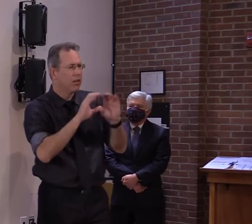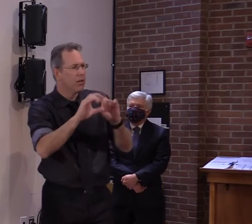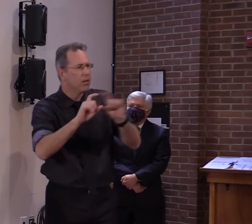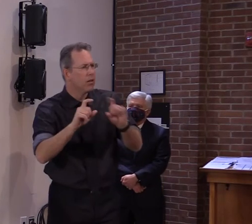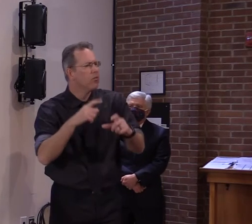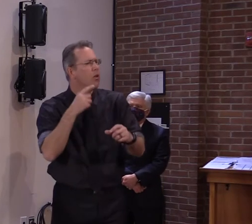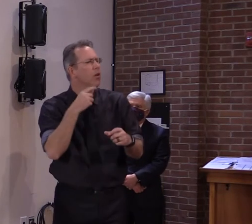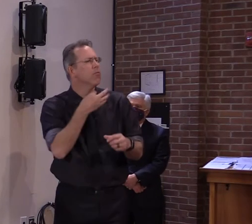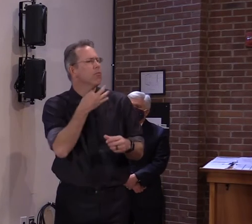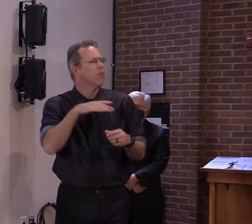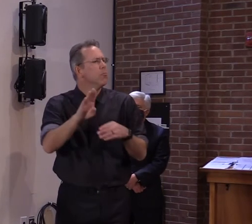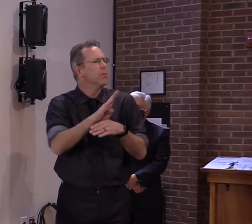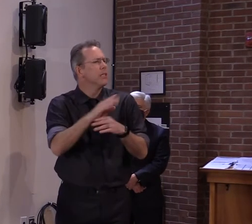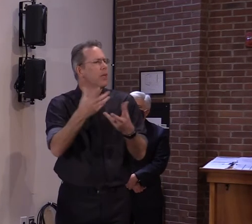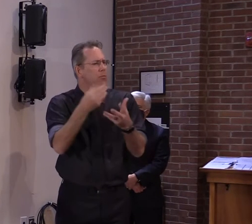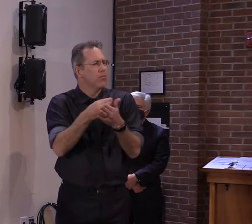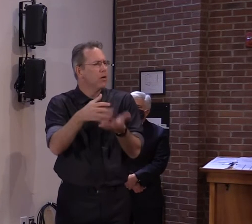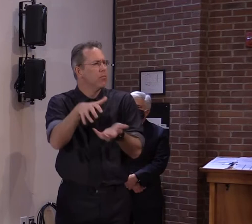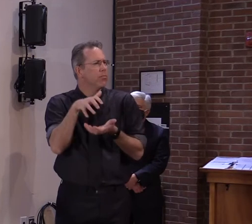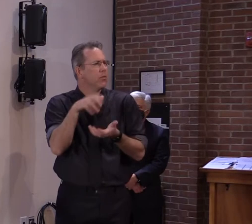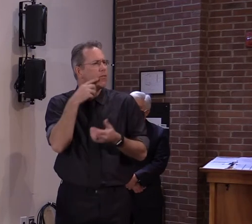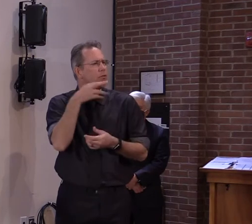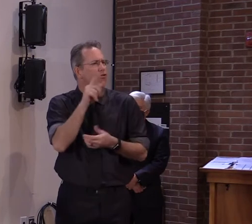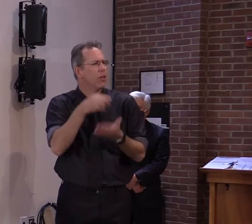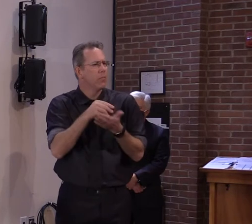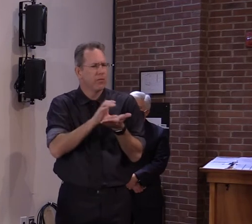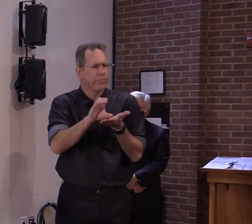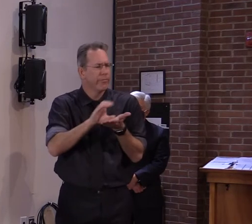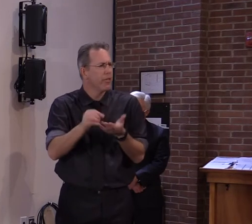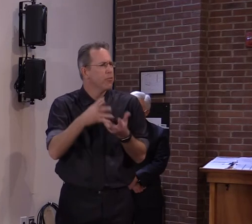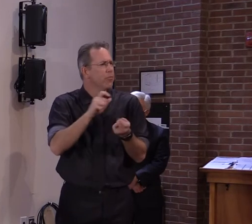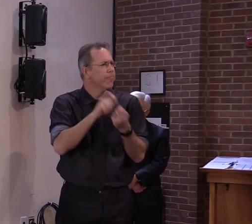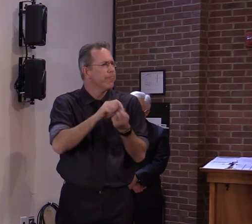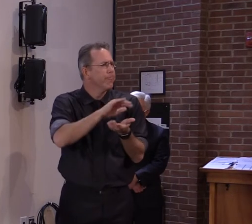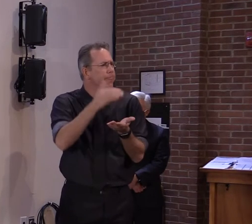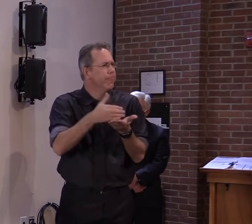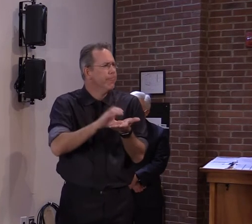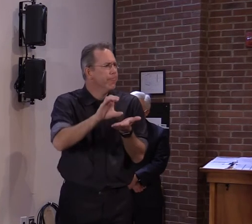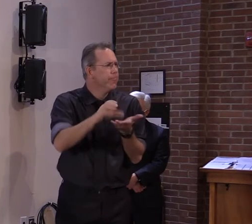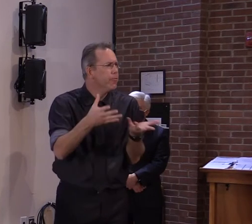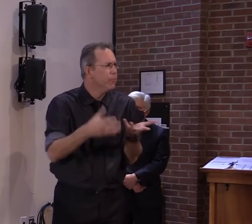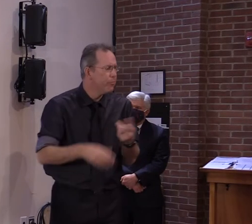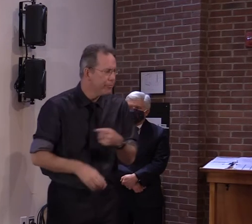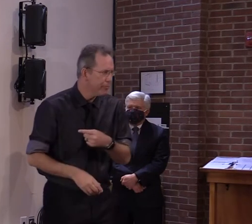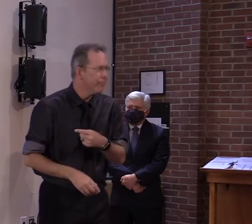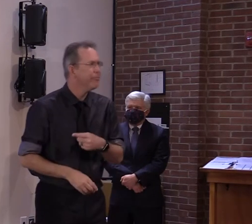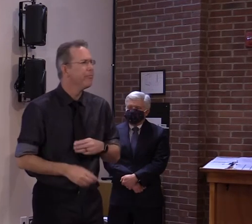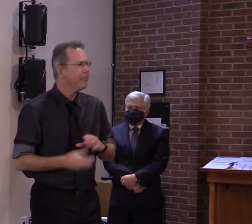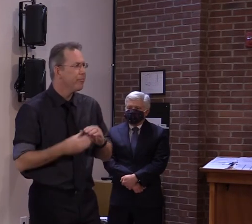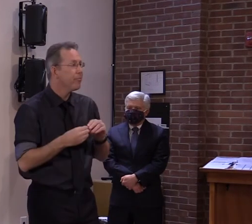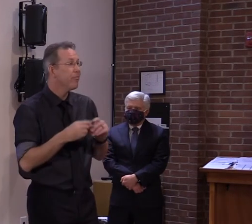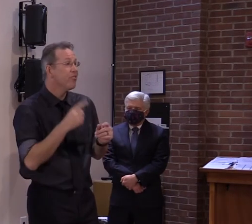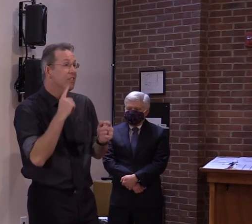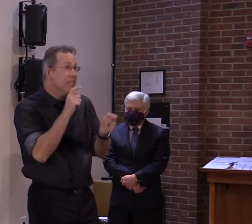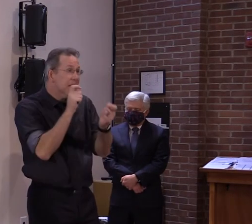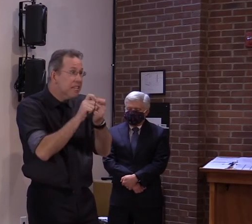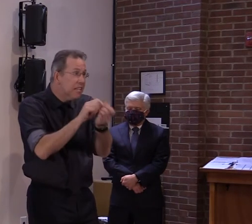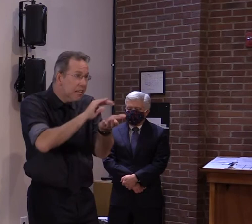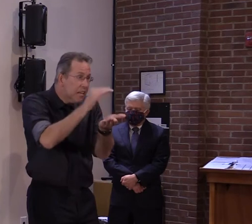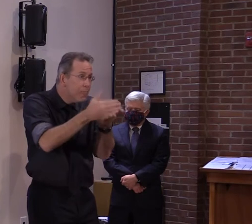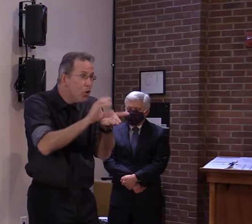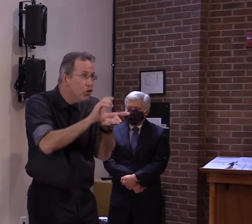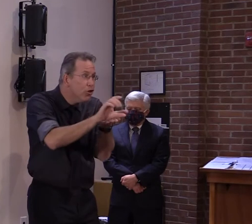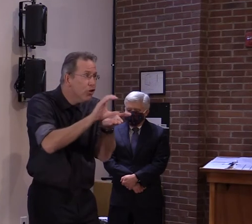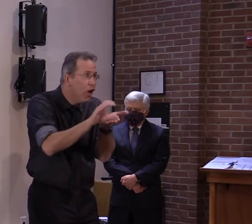any figures at this point in terms of what is going to be left and where we're going to put it. This latest